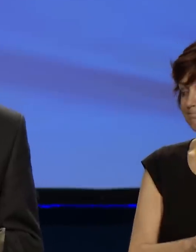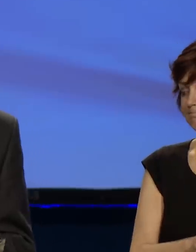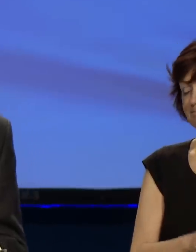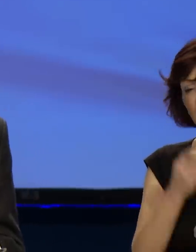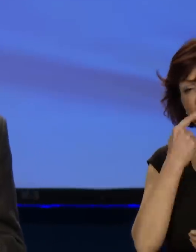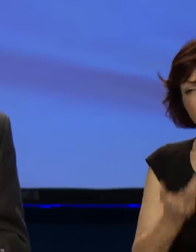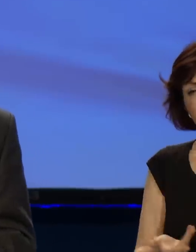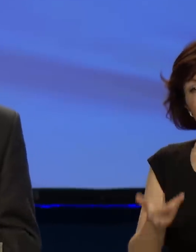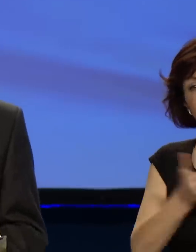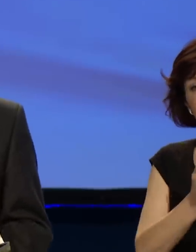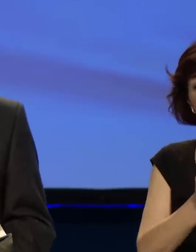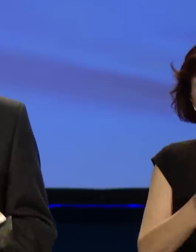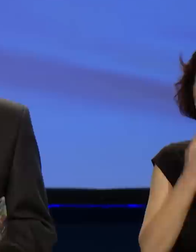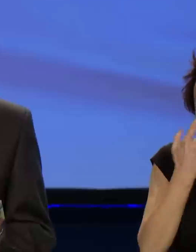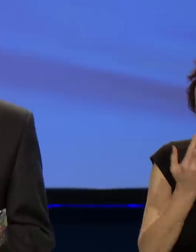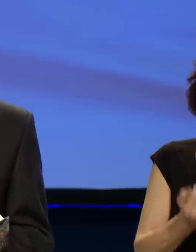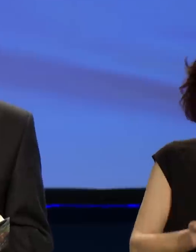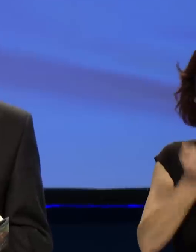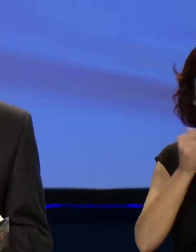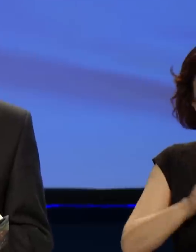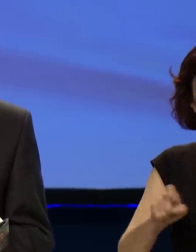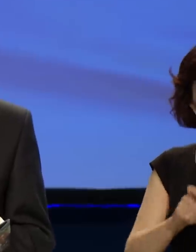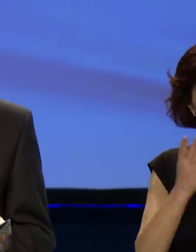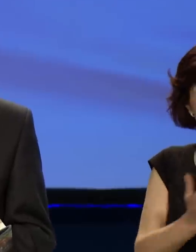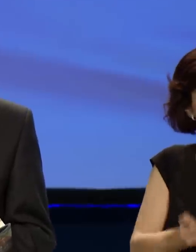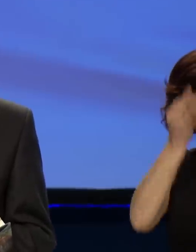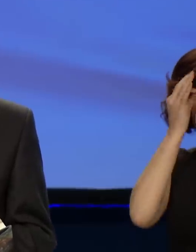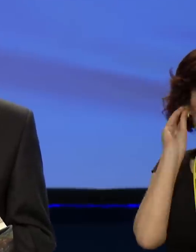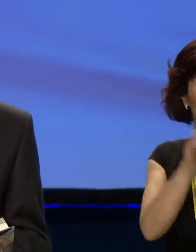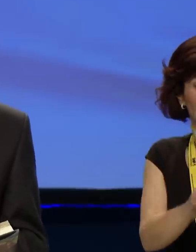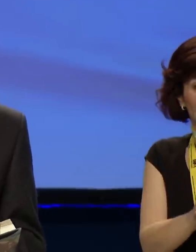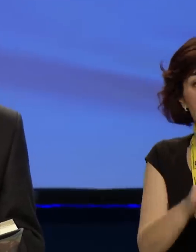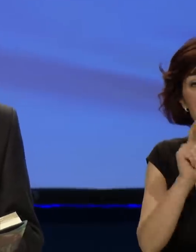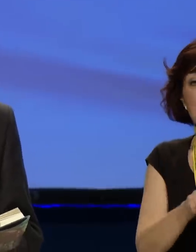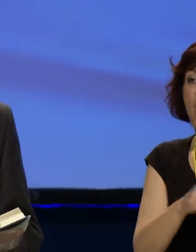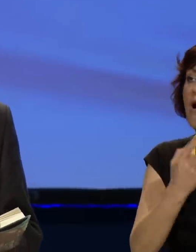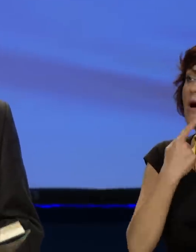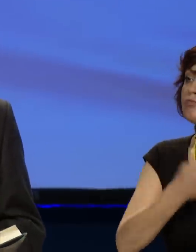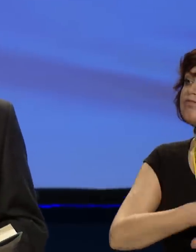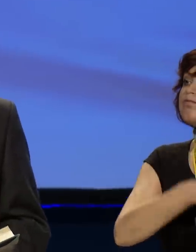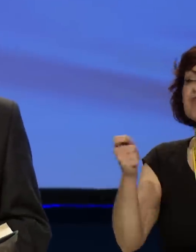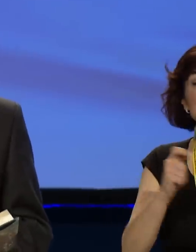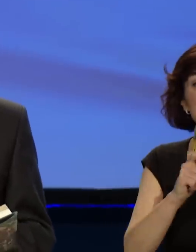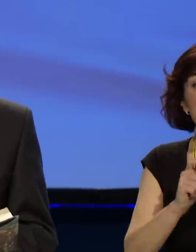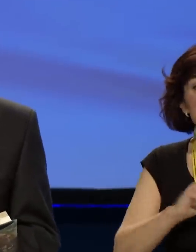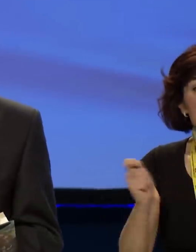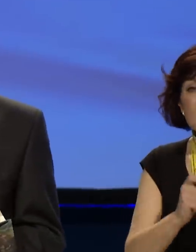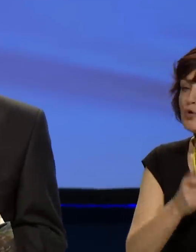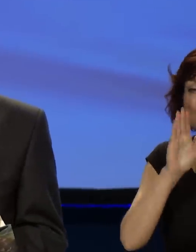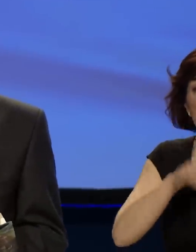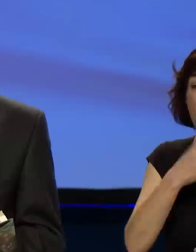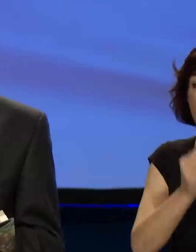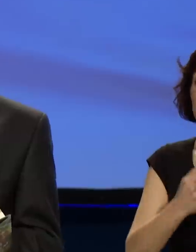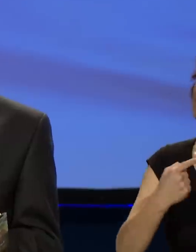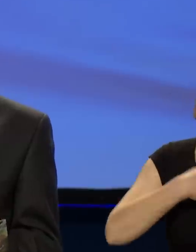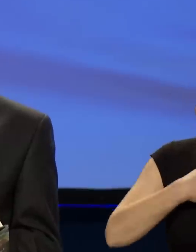final sentence of my resignation speech only at the last minute. The version handed out to the press doesn't have the line,